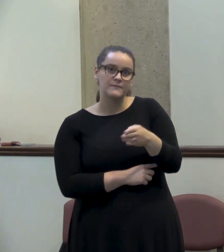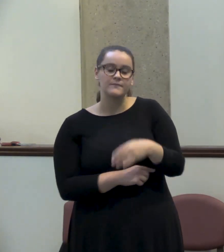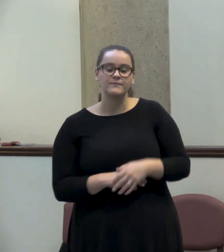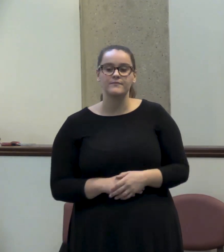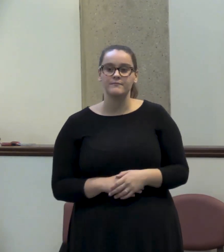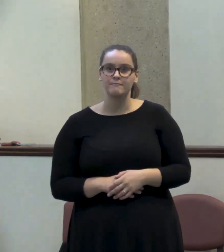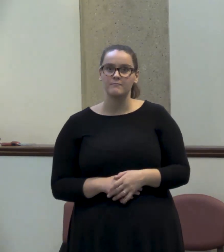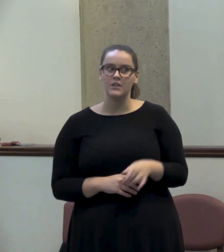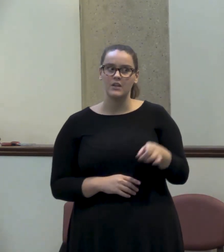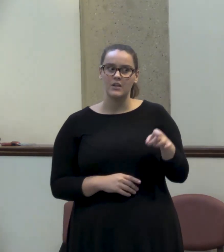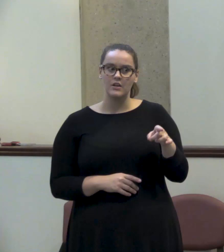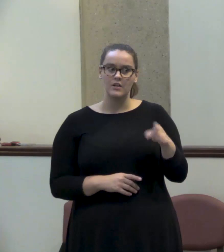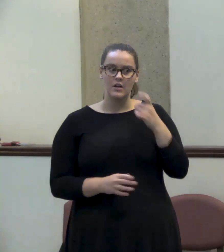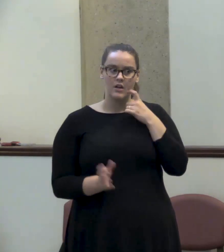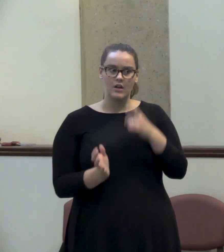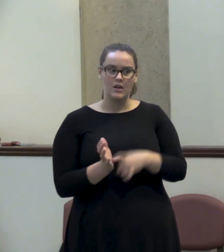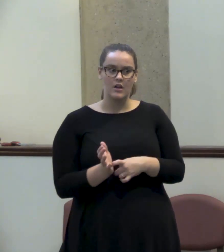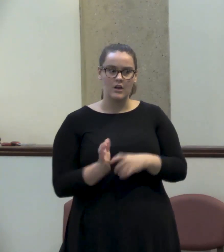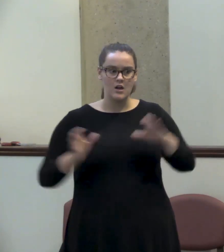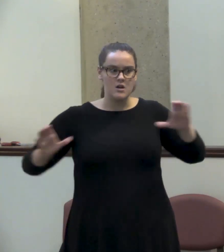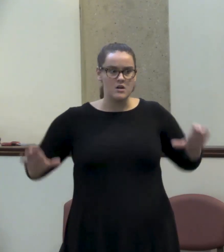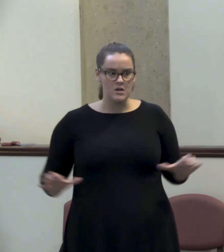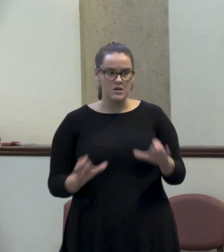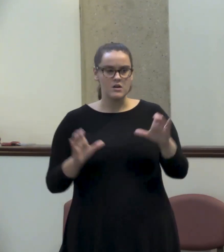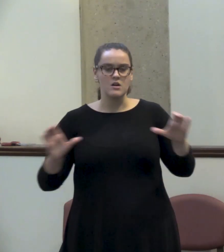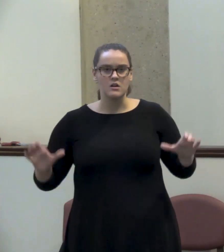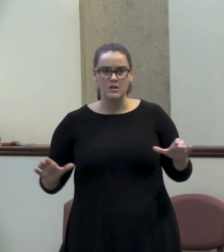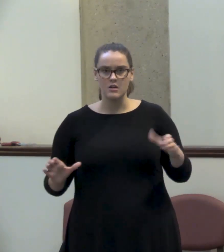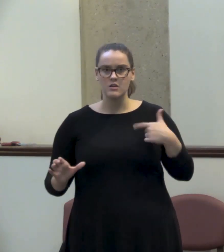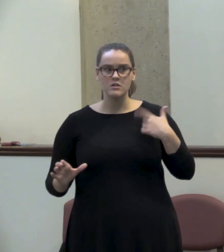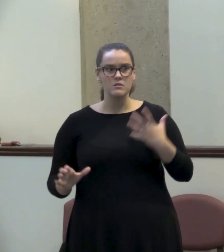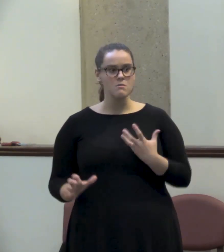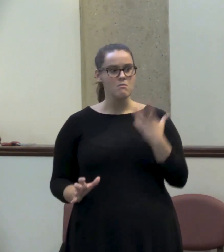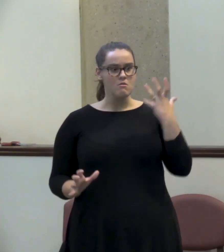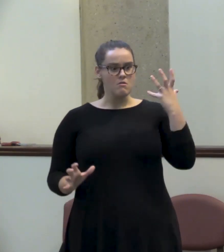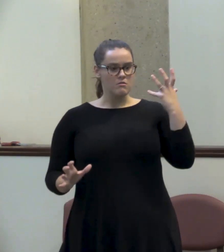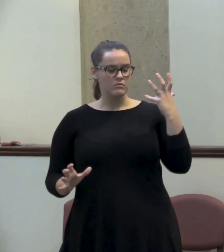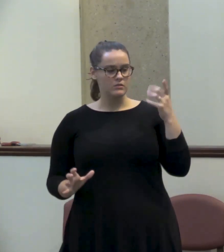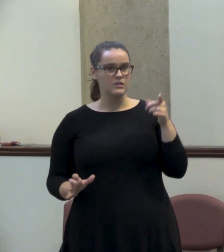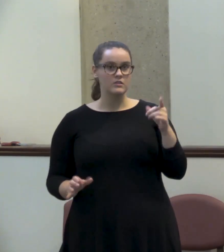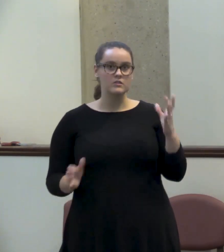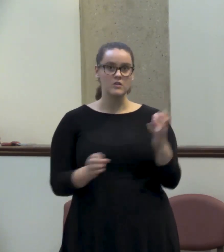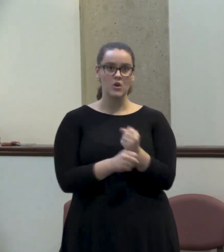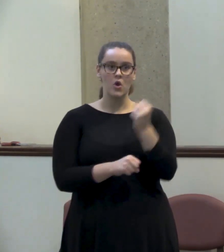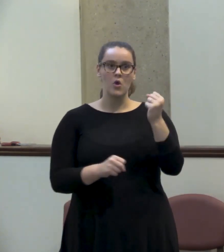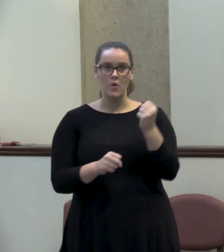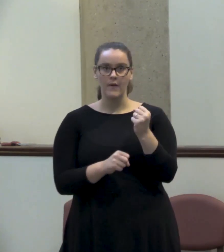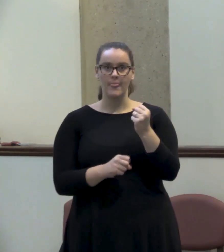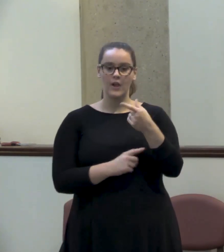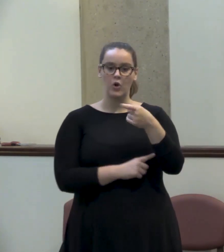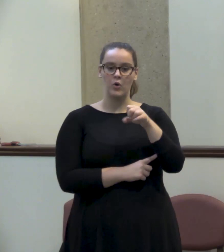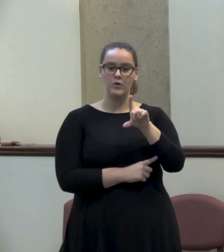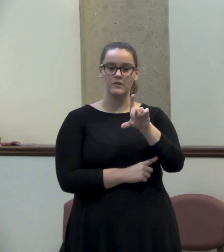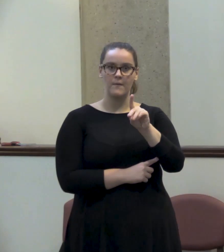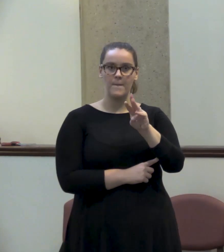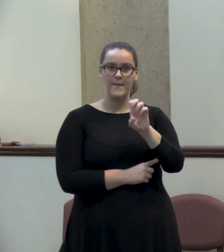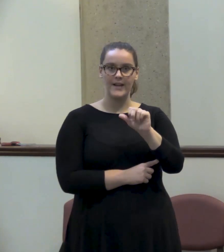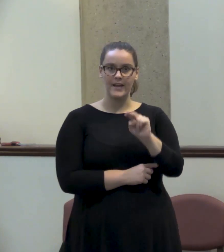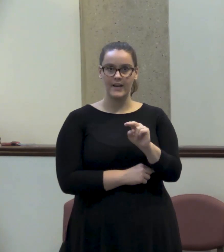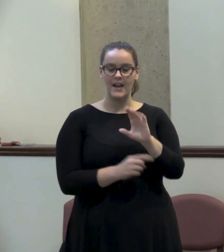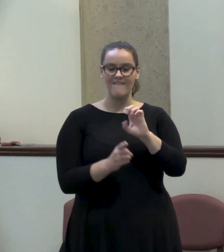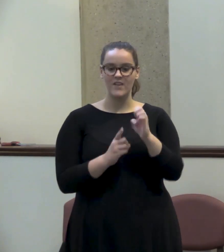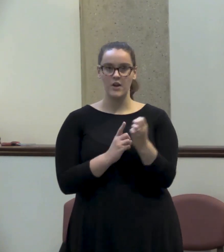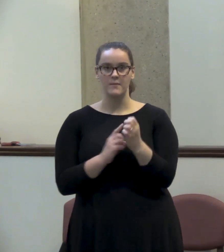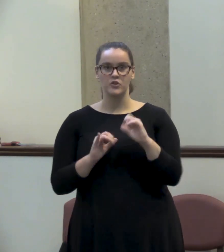into action. Enraged by the news of the incinerator, Watford, winner of the prestigious Goldman Environmental Prize, gathered a group of students